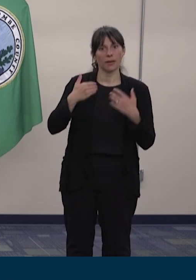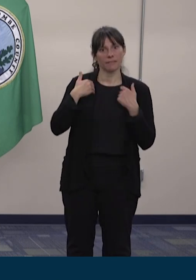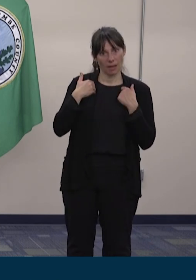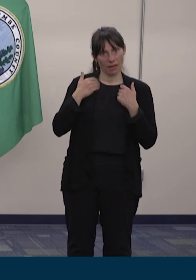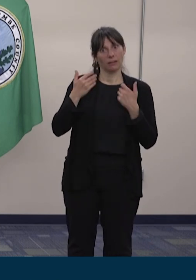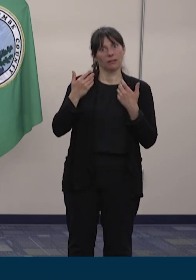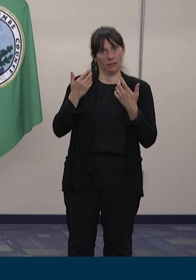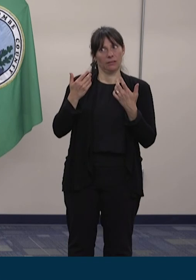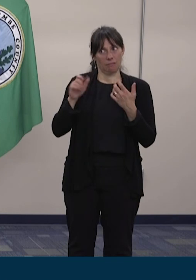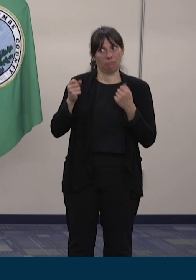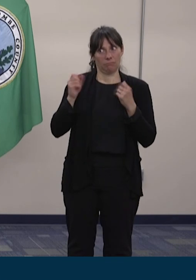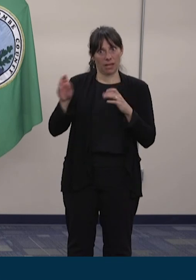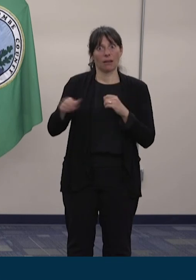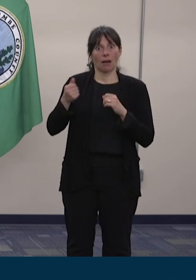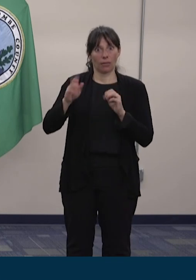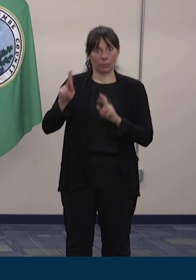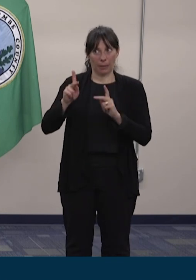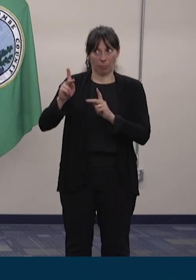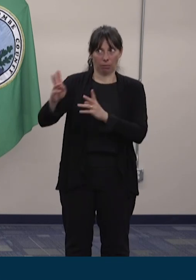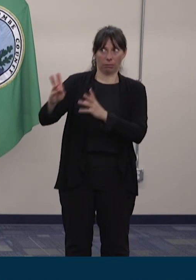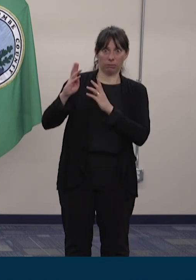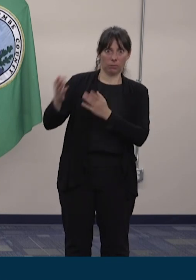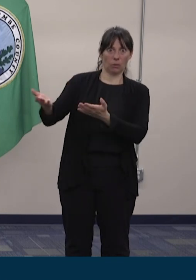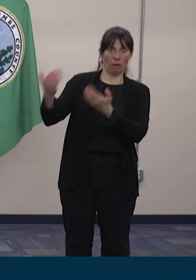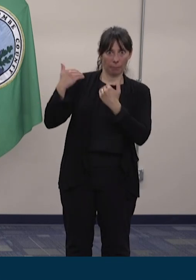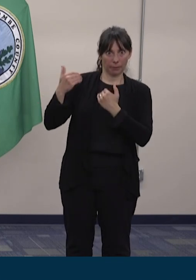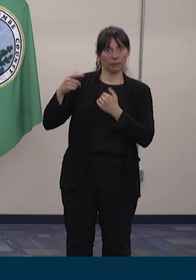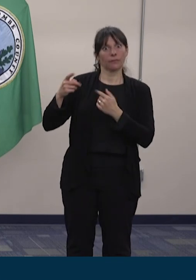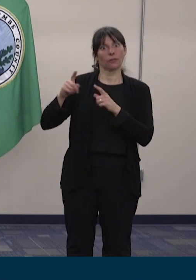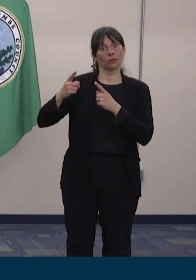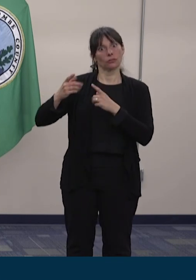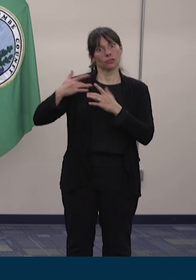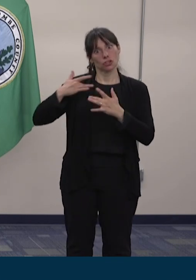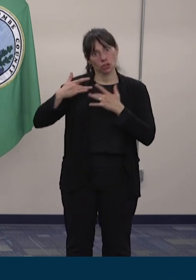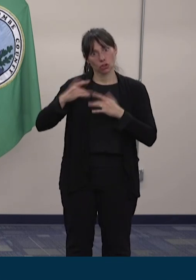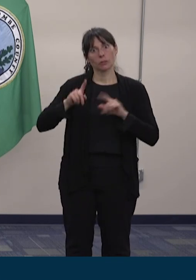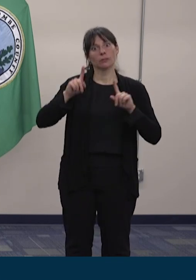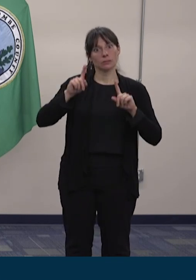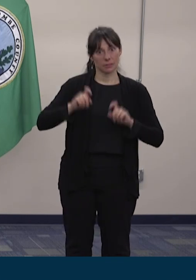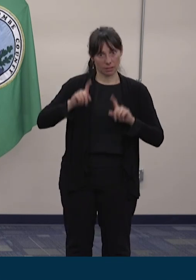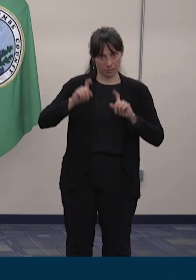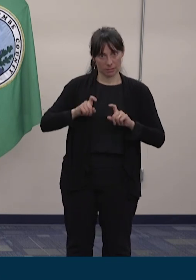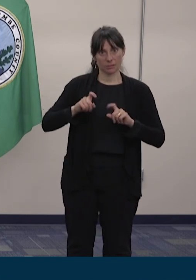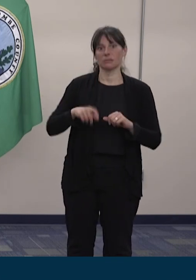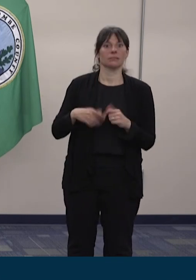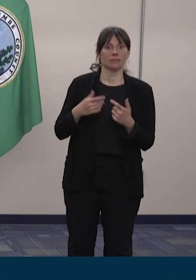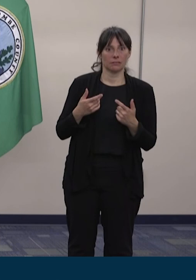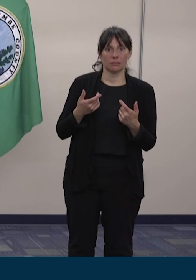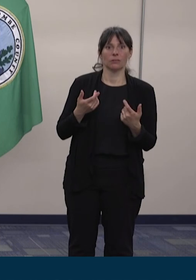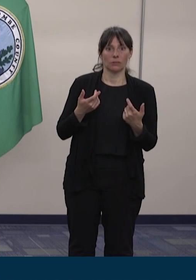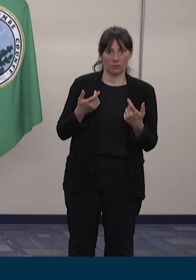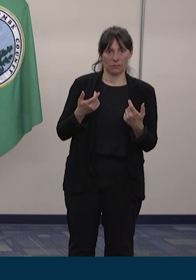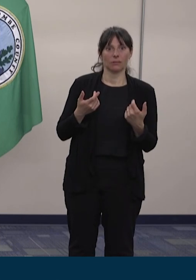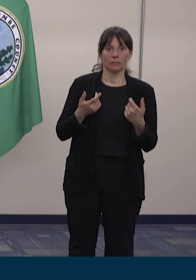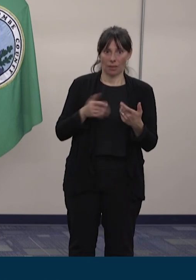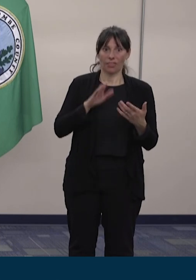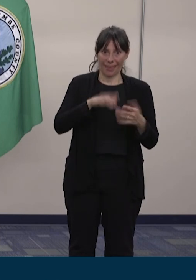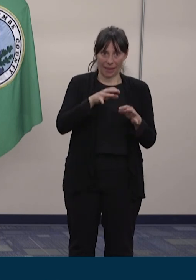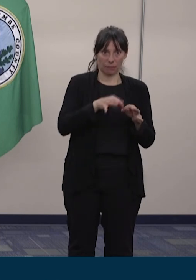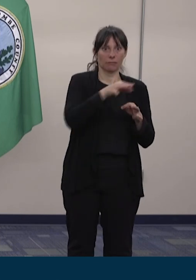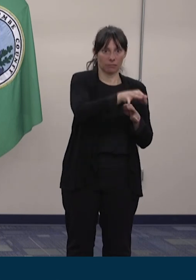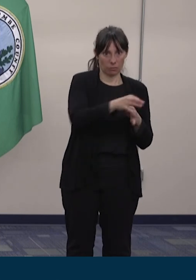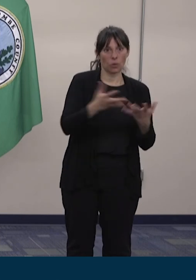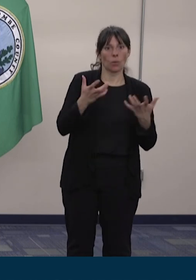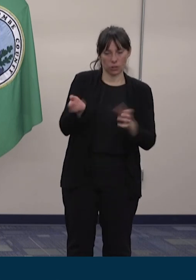about critical availability of resources, including tests and personal protective equipment. We were concerned about